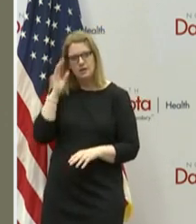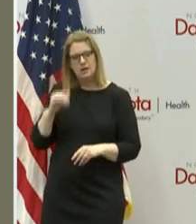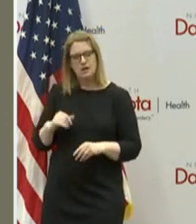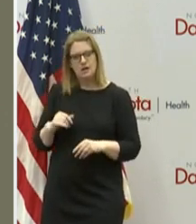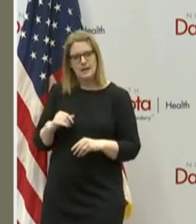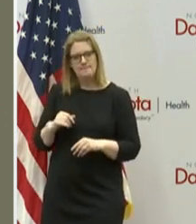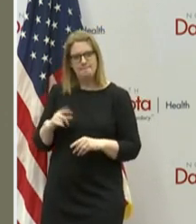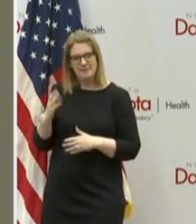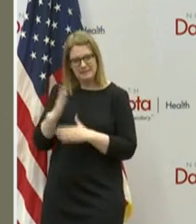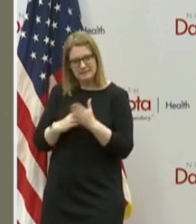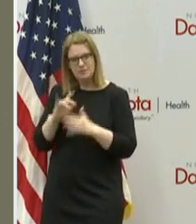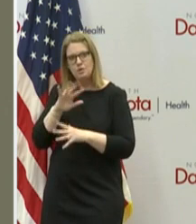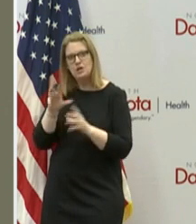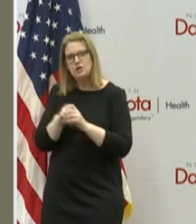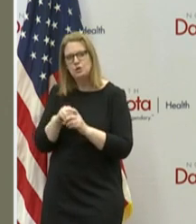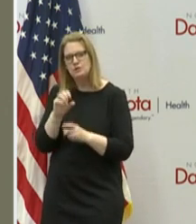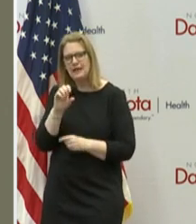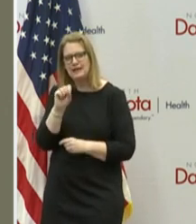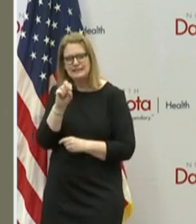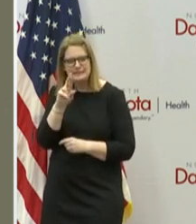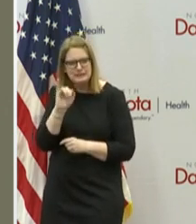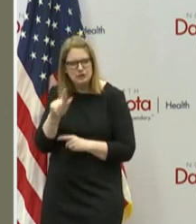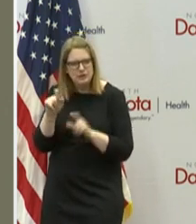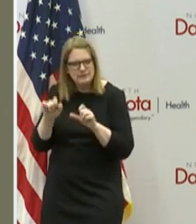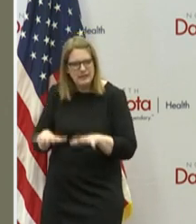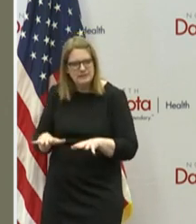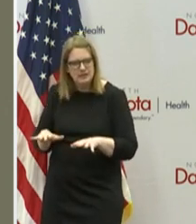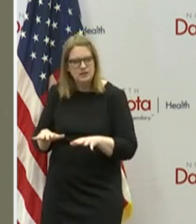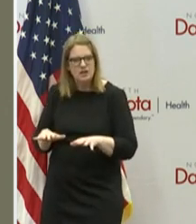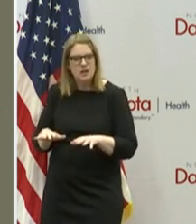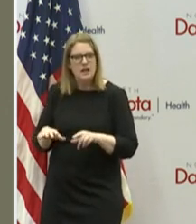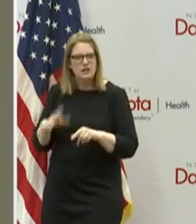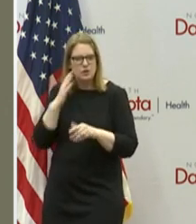some of that will include serial testing, so we'll be breaking that out again,